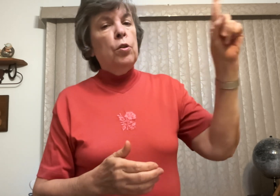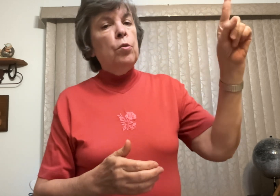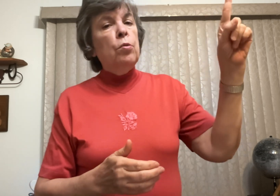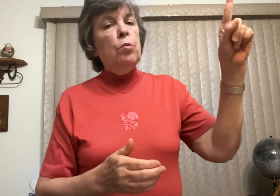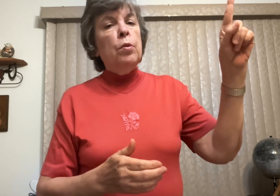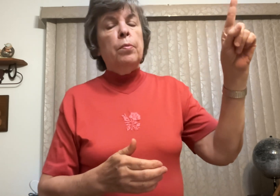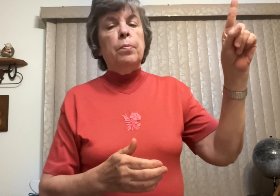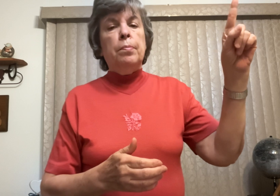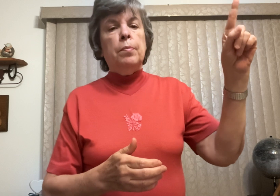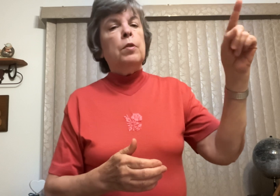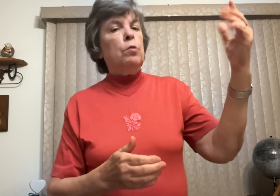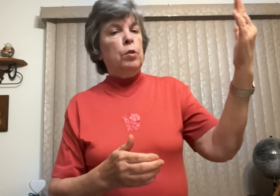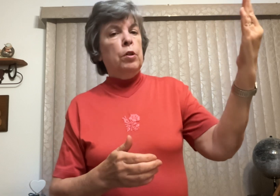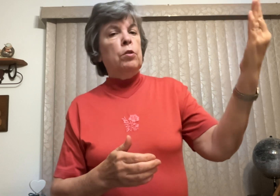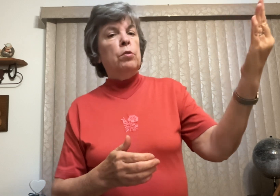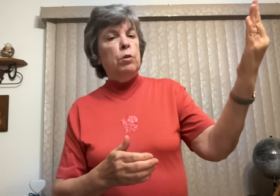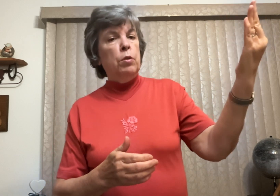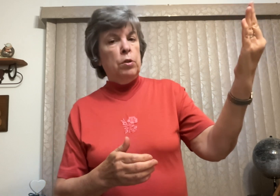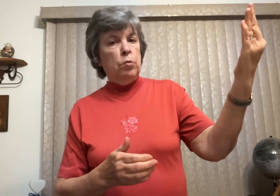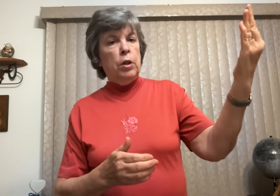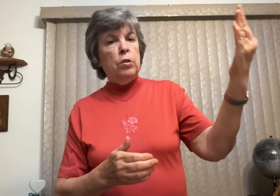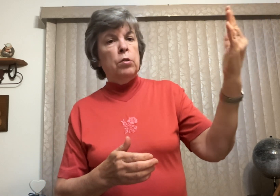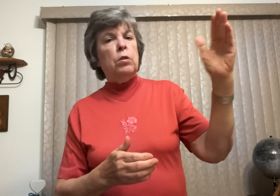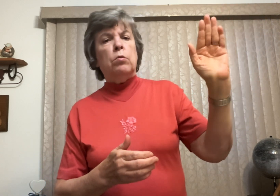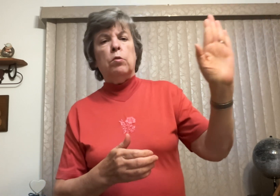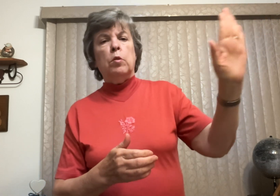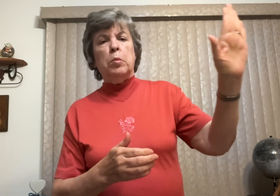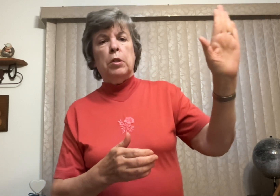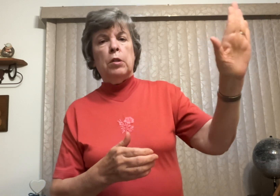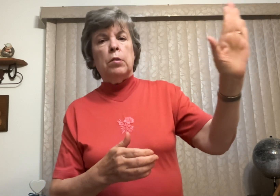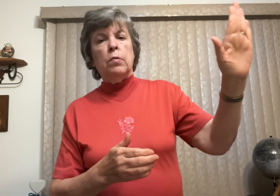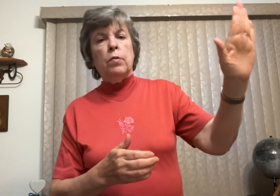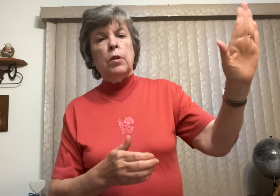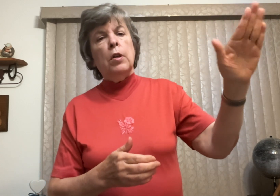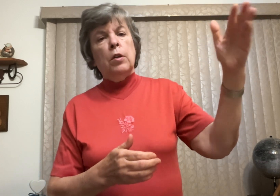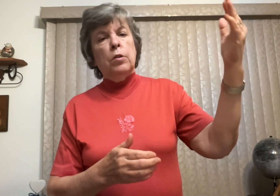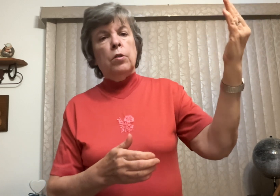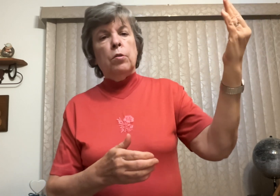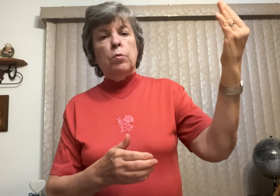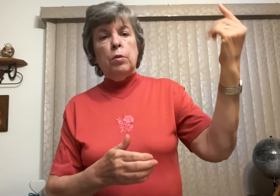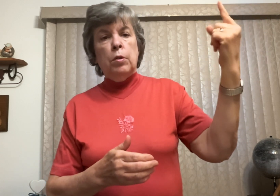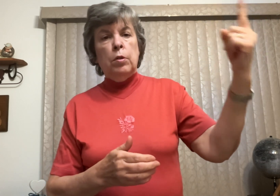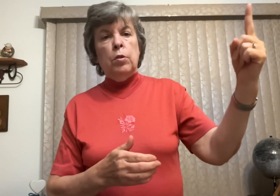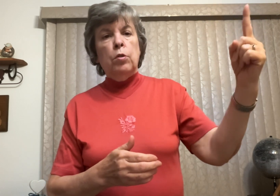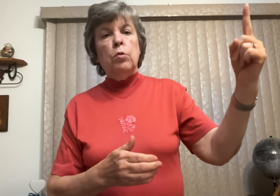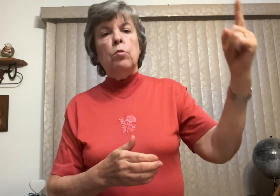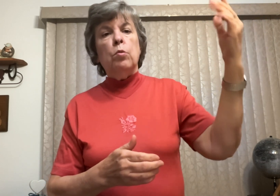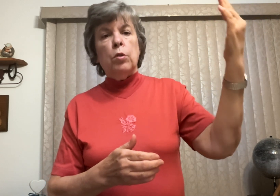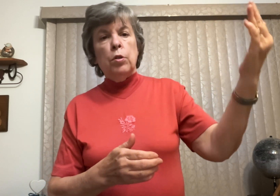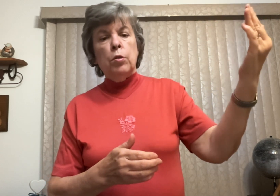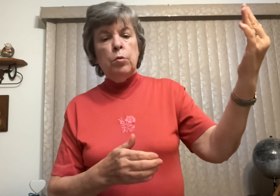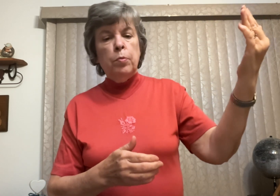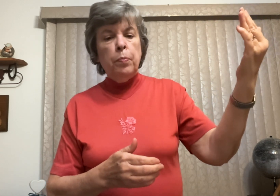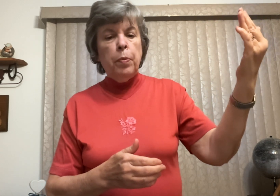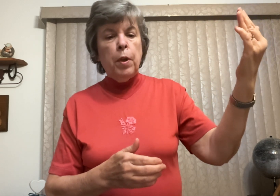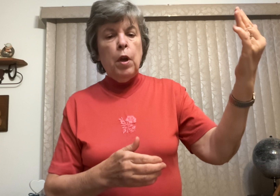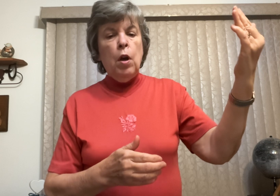You, or you could do you this way, just don't do the possessive. So you or you